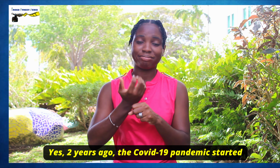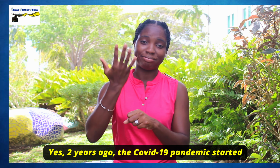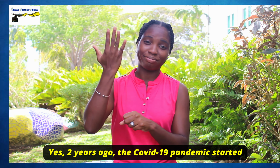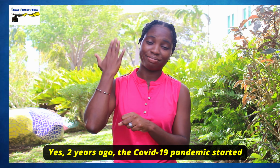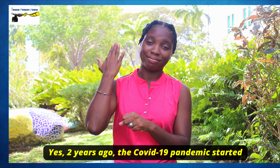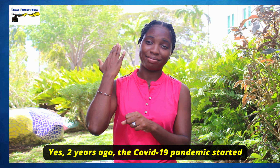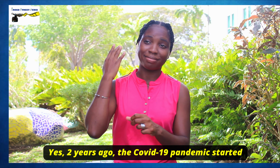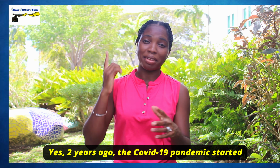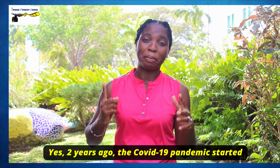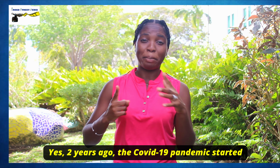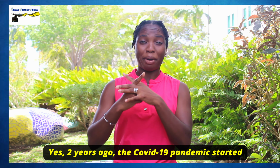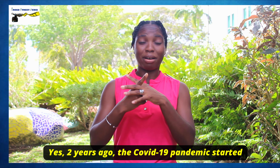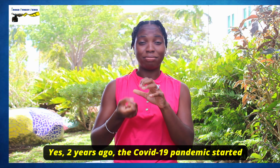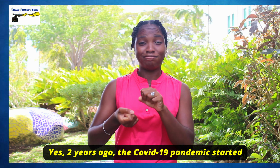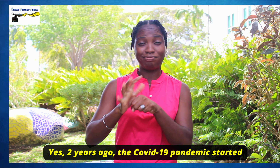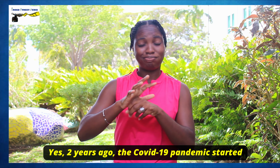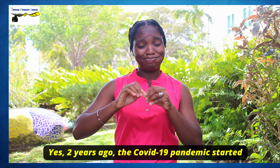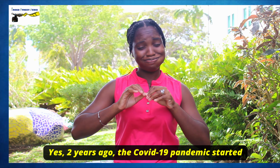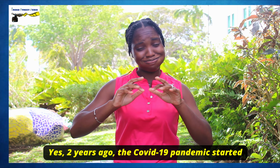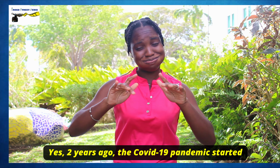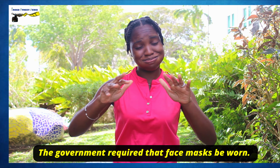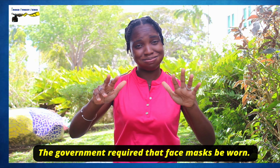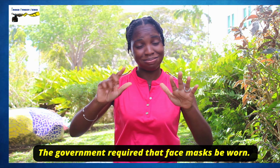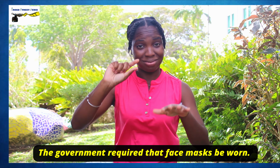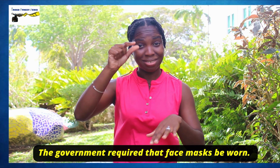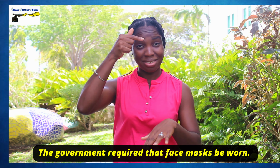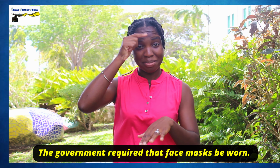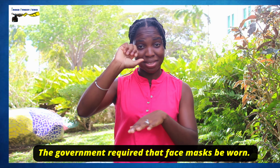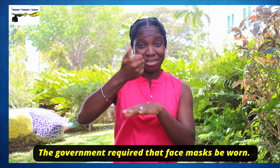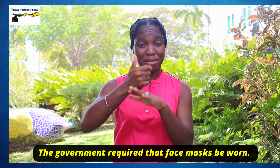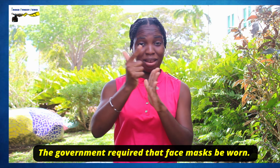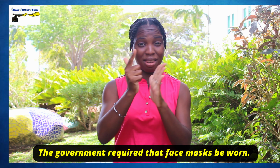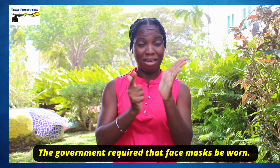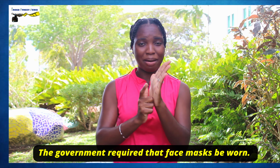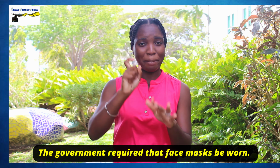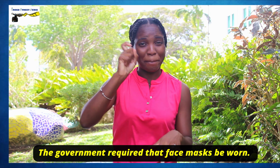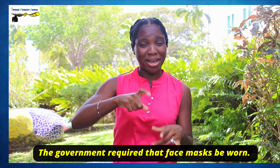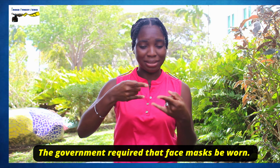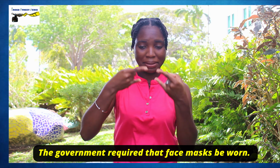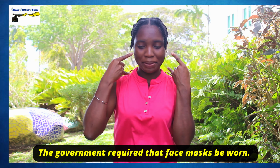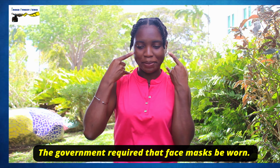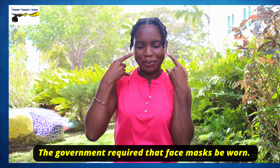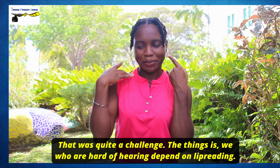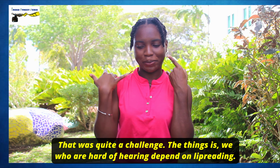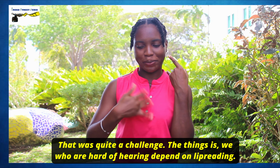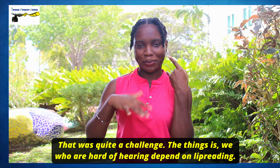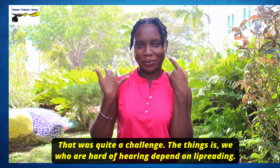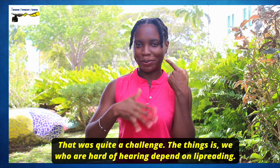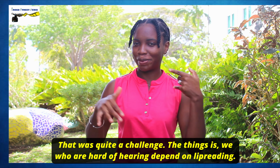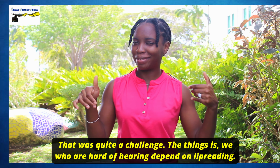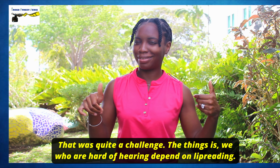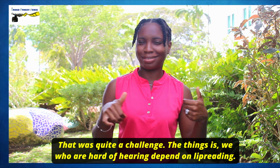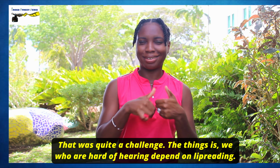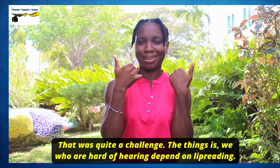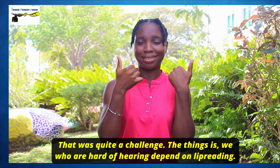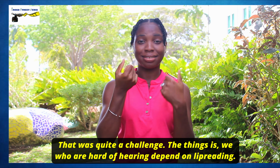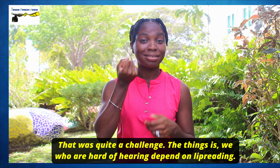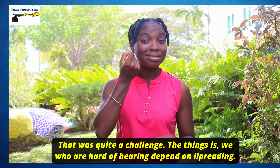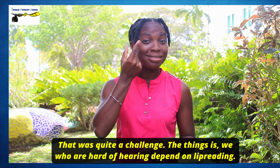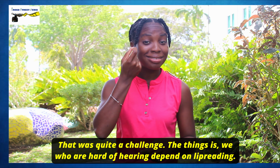the COVID-19 pandemic started. The government required that face masks be worn. That was quite a challenge. The thing